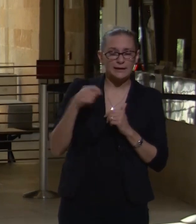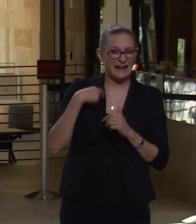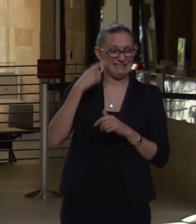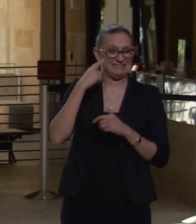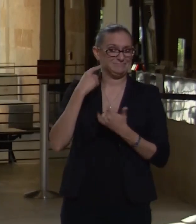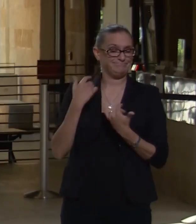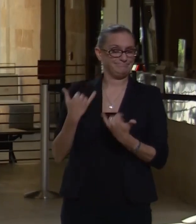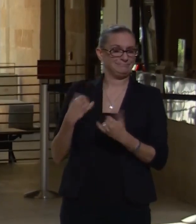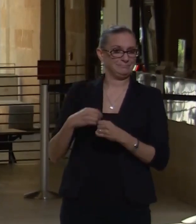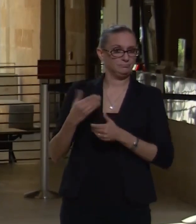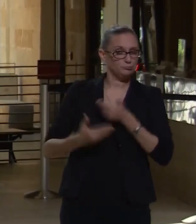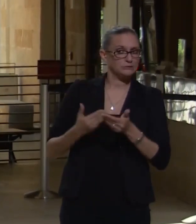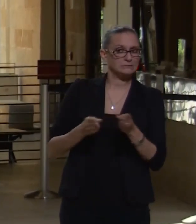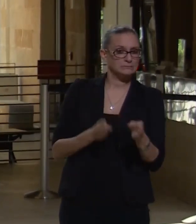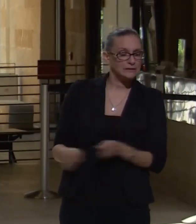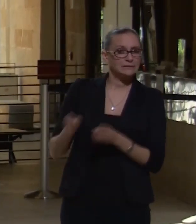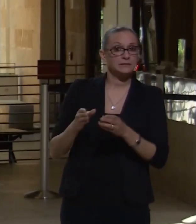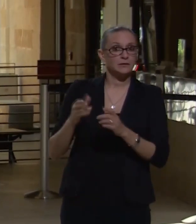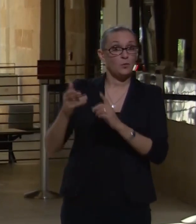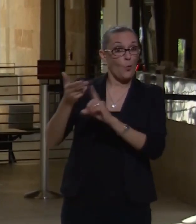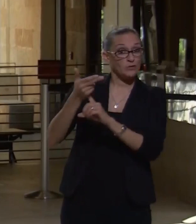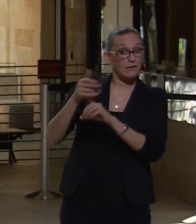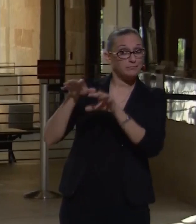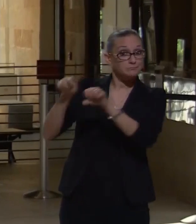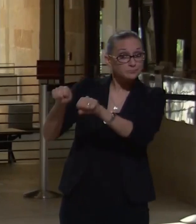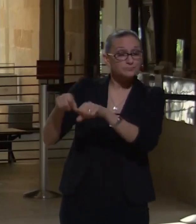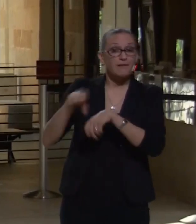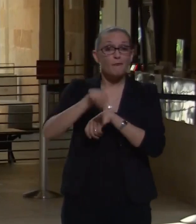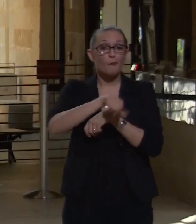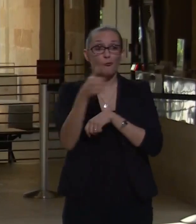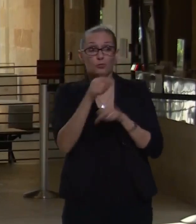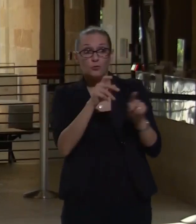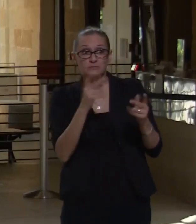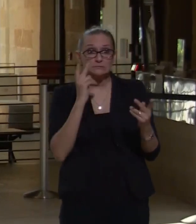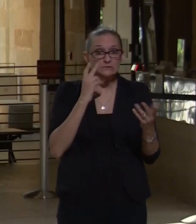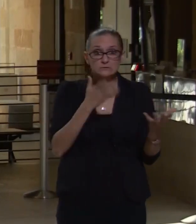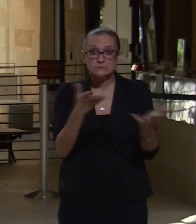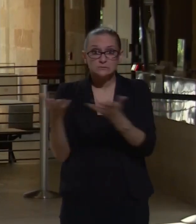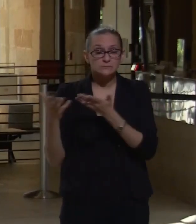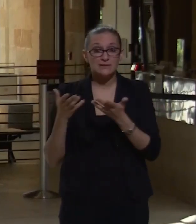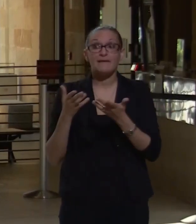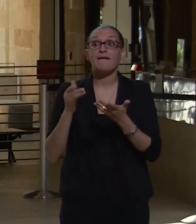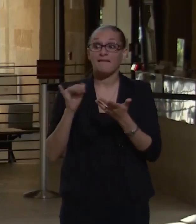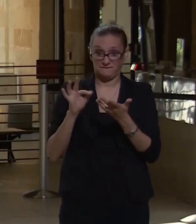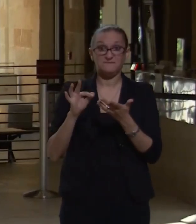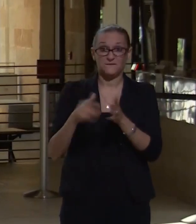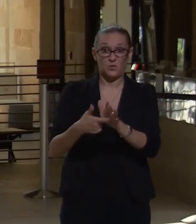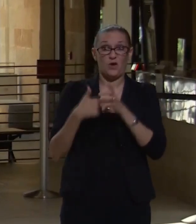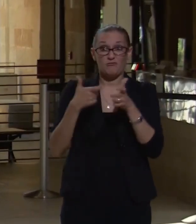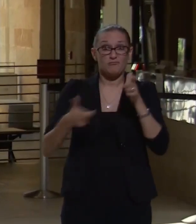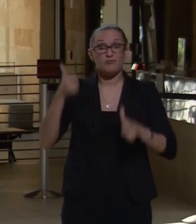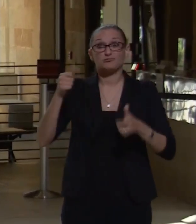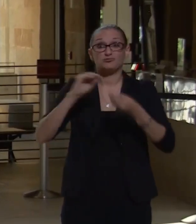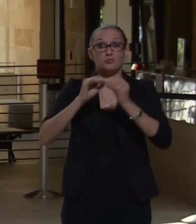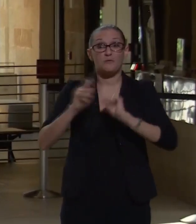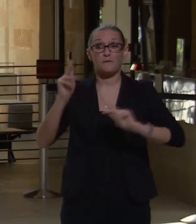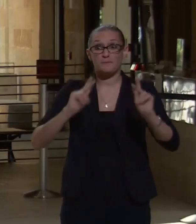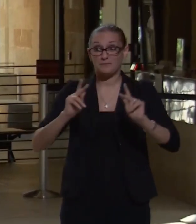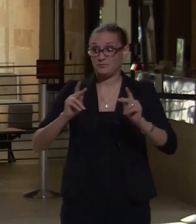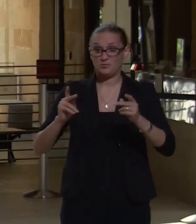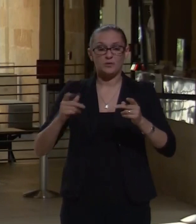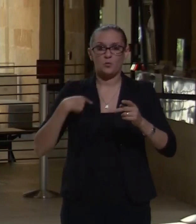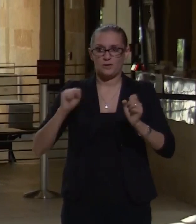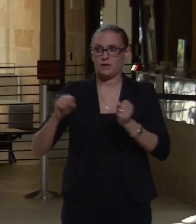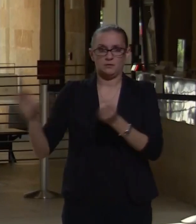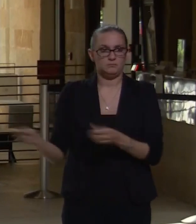in the process of obtaining hotels and other opportunities so that if it requires a larger number of people, we're able